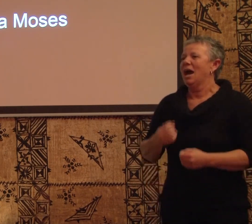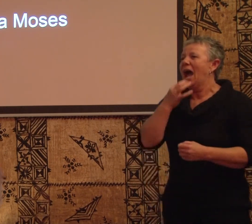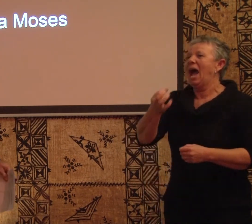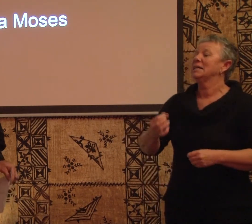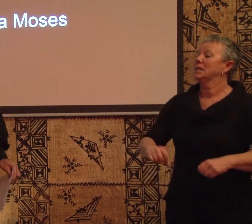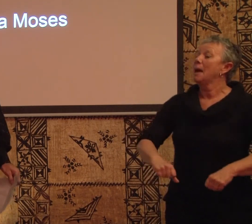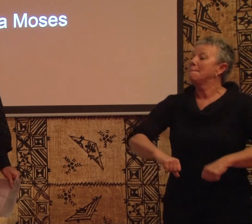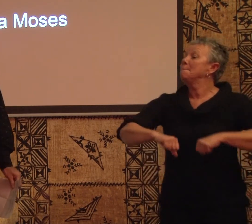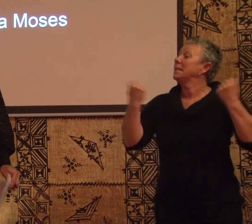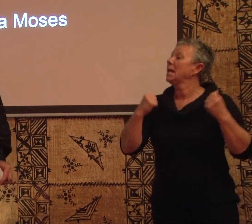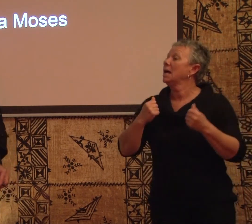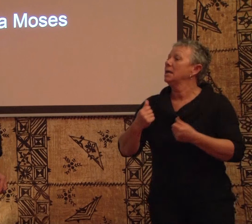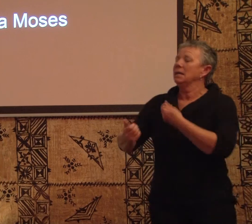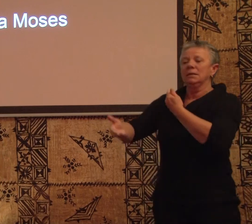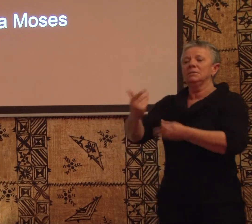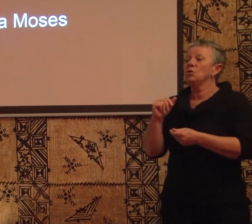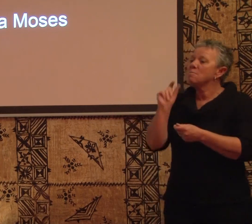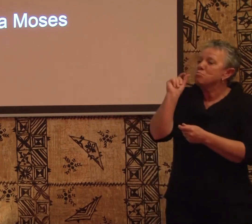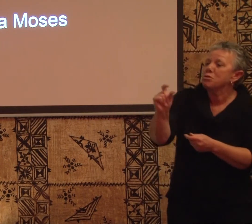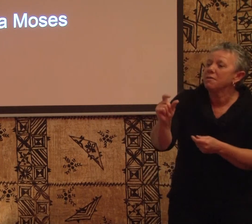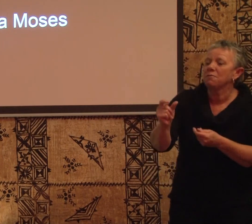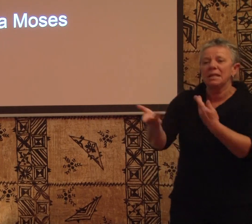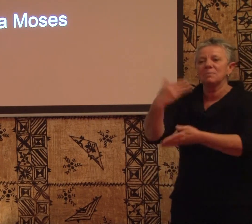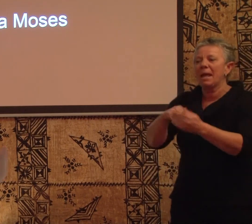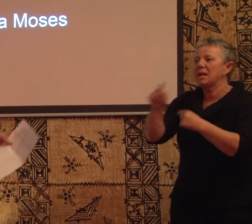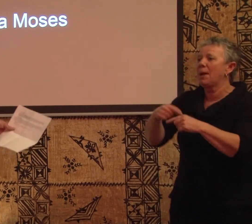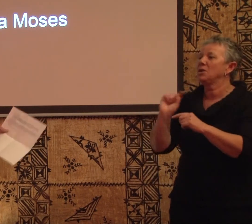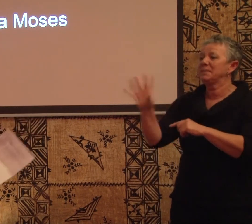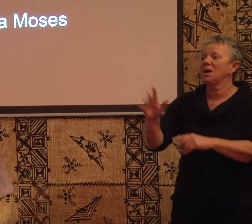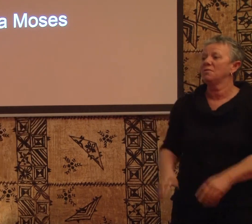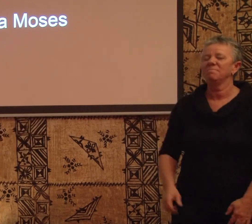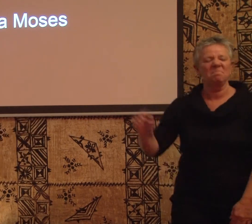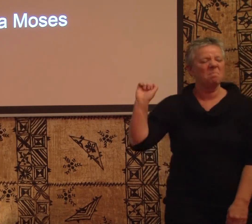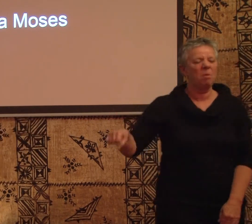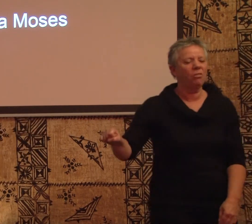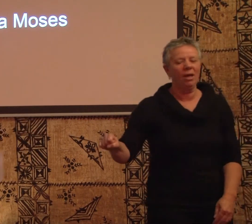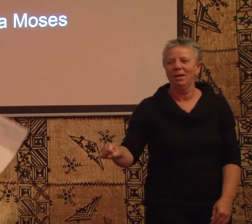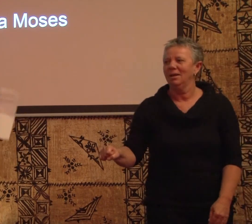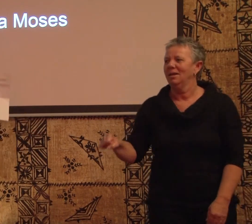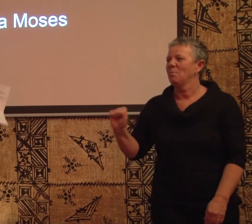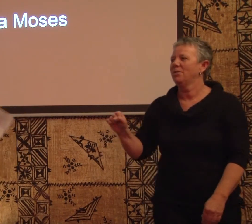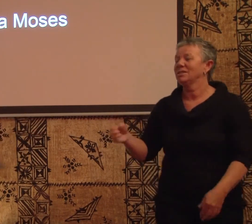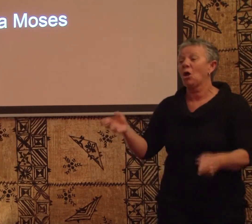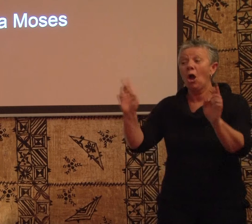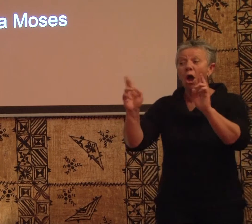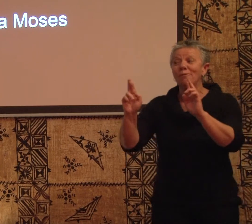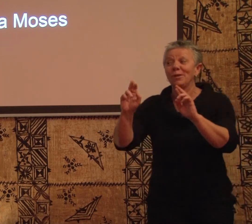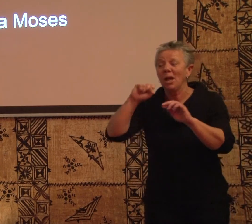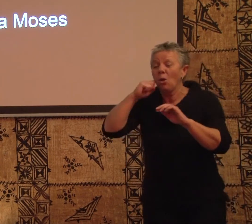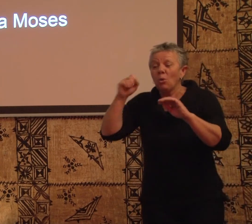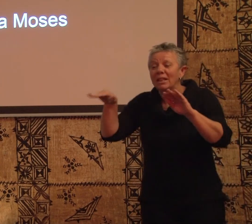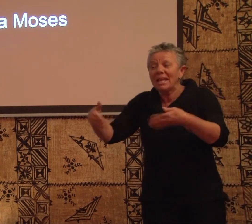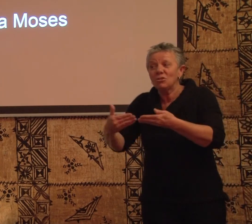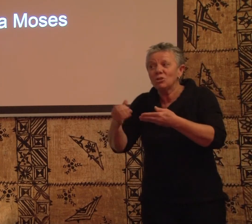and he declined. So I'm hoping he will feel free to spend a bit of time introducing himself before his